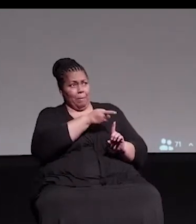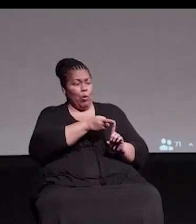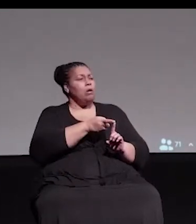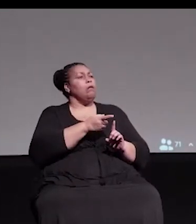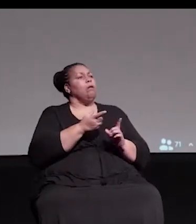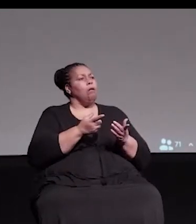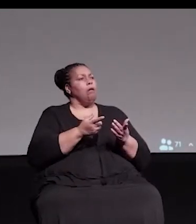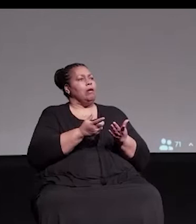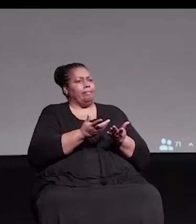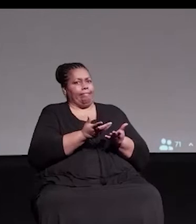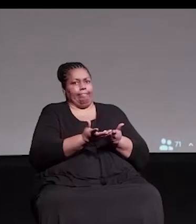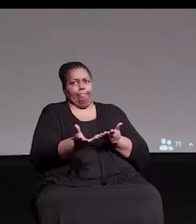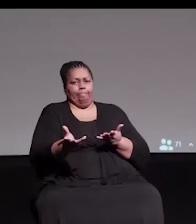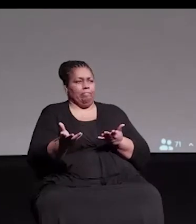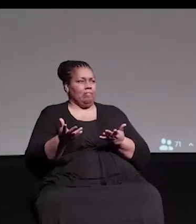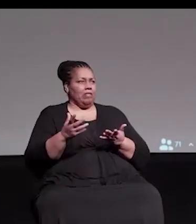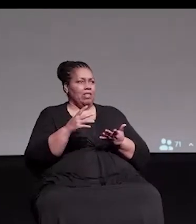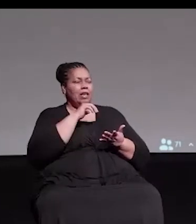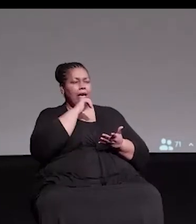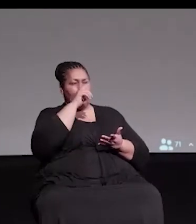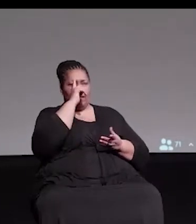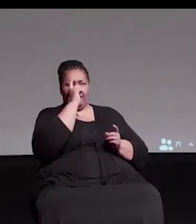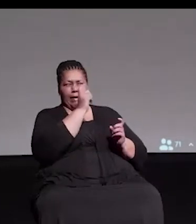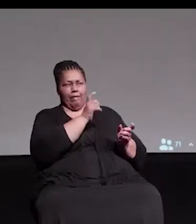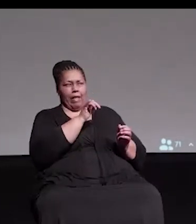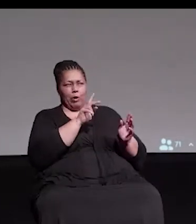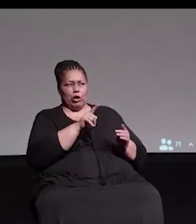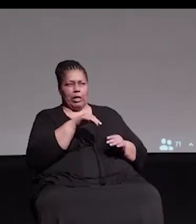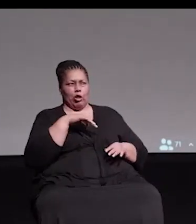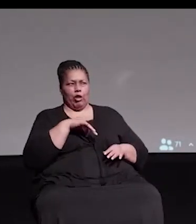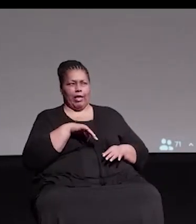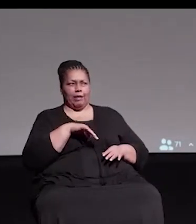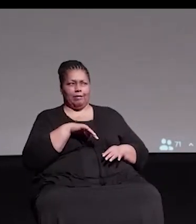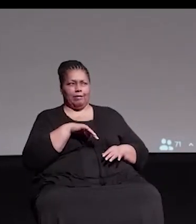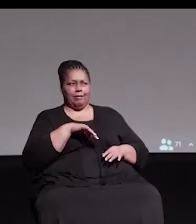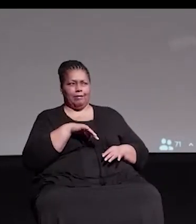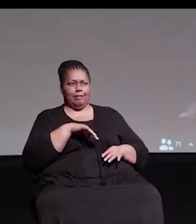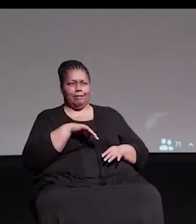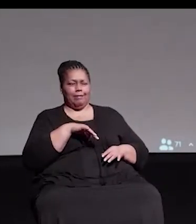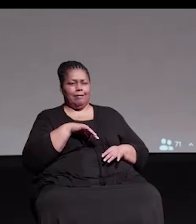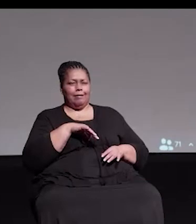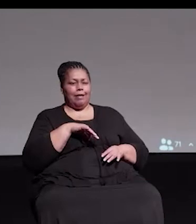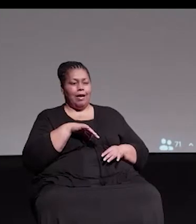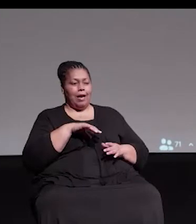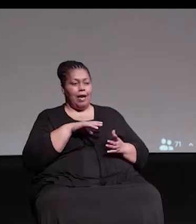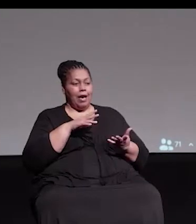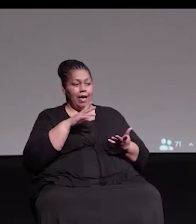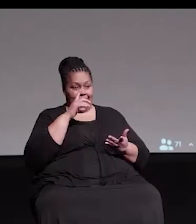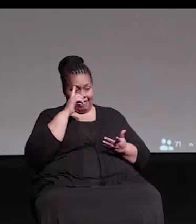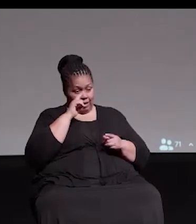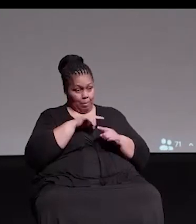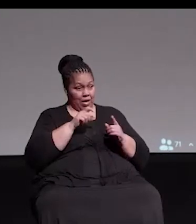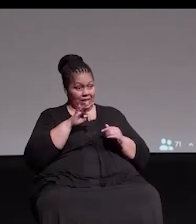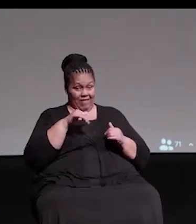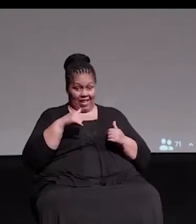You know, like, and I don't think that person got a credit, you know, and I think, but if